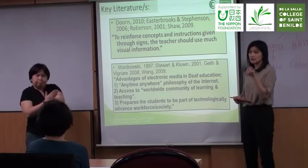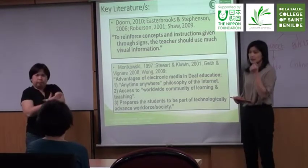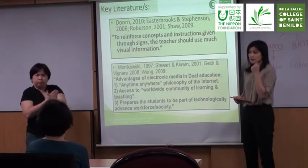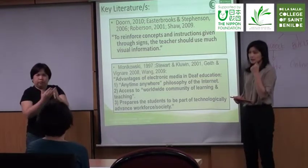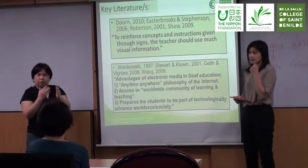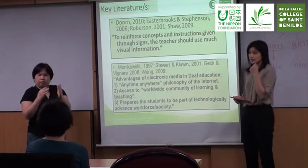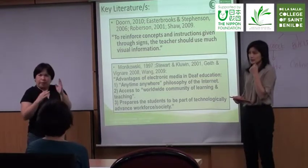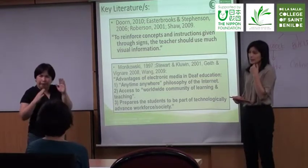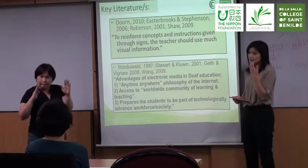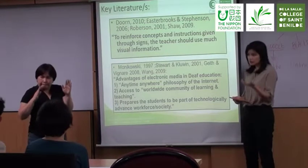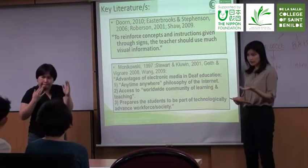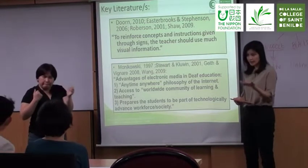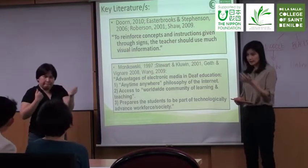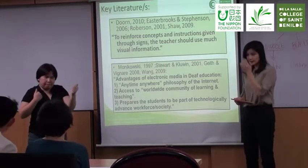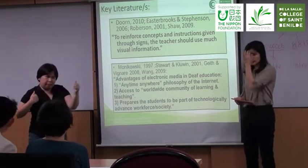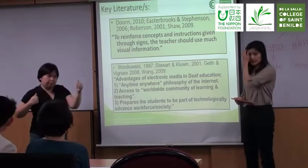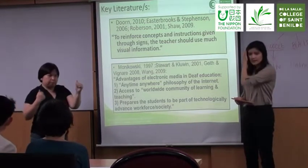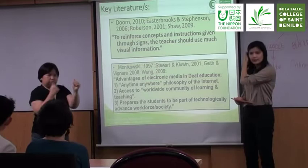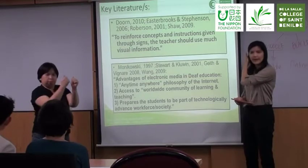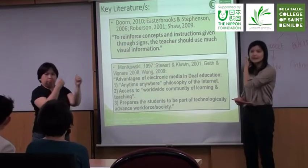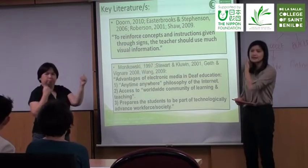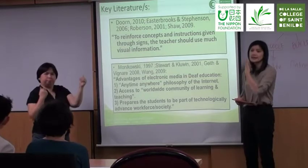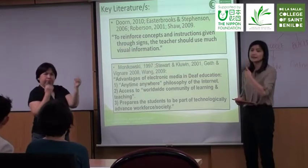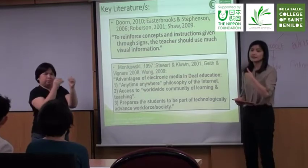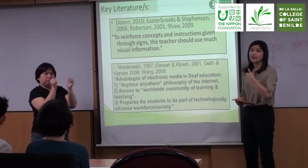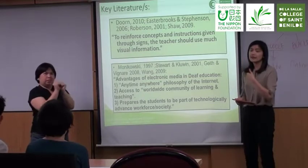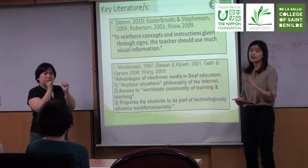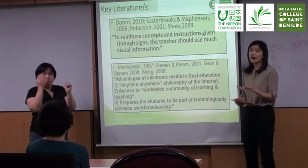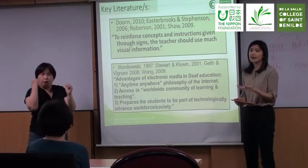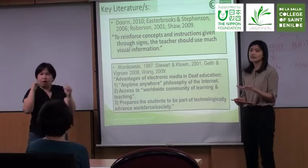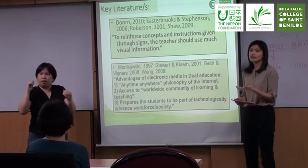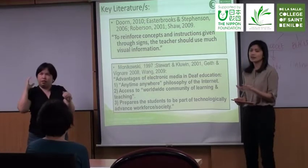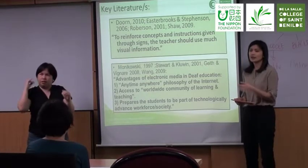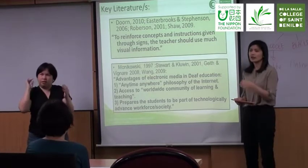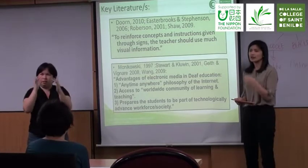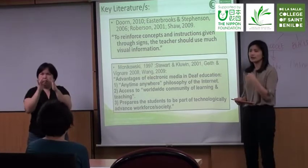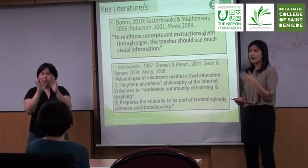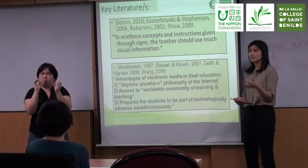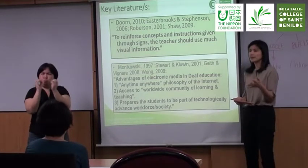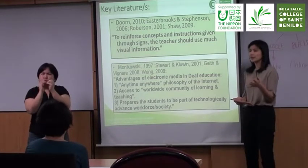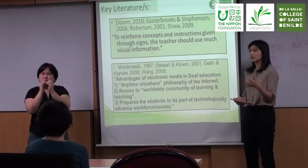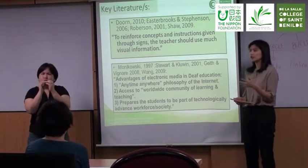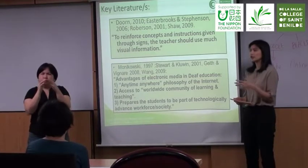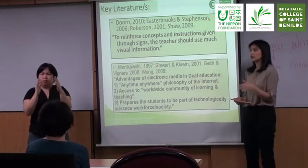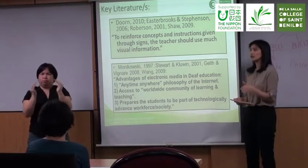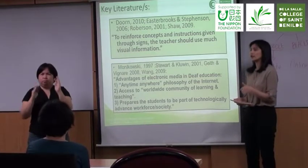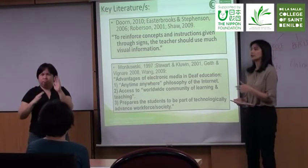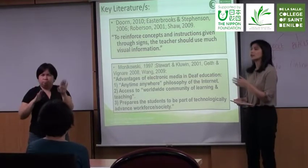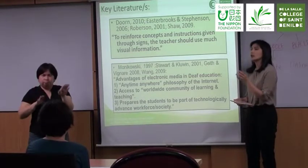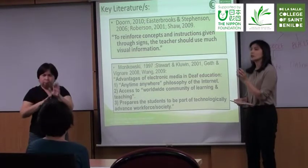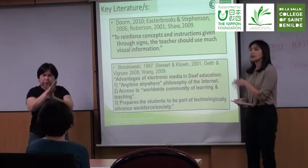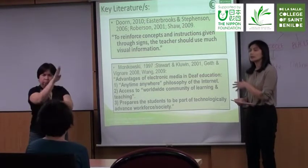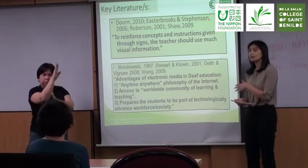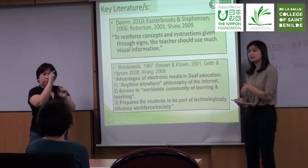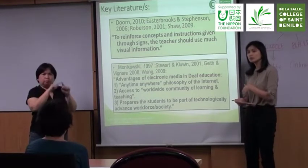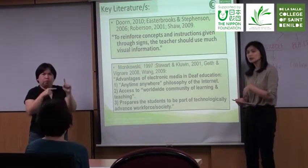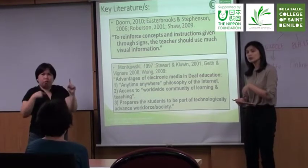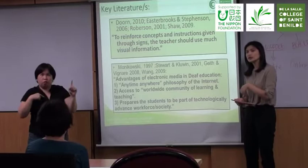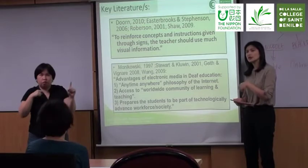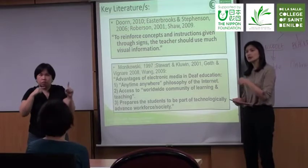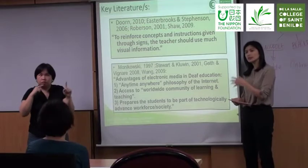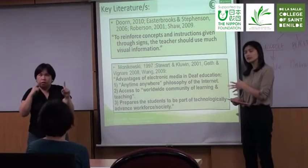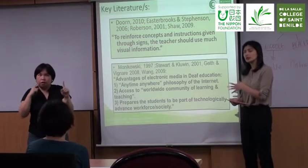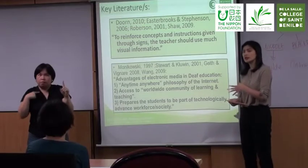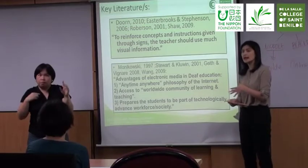especially the internet, is advancing very fast. There are a lot of applications and all of that. With the help of